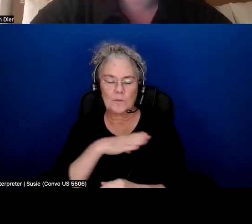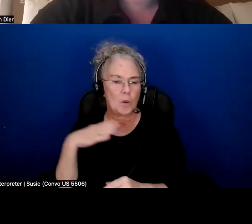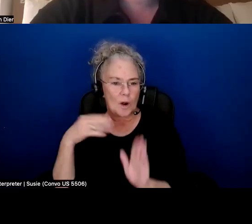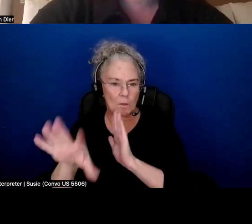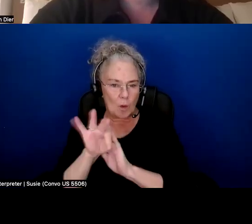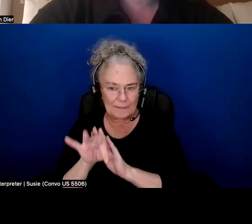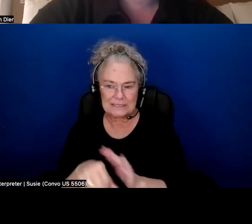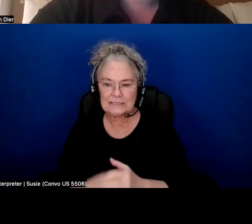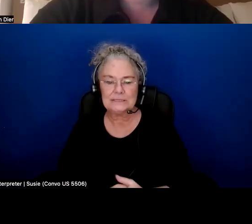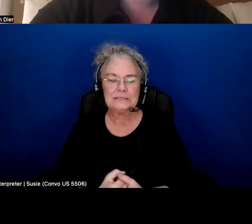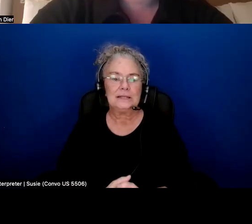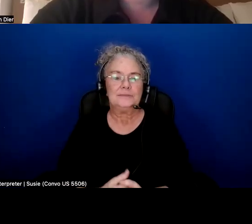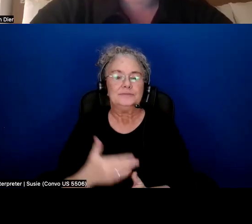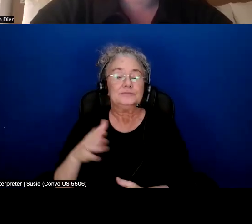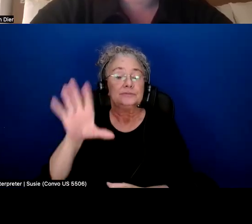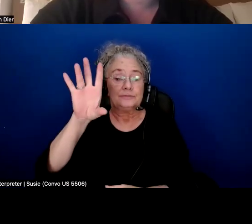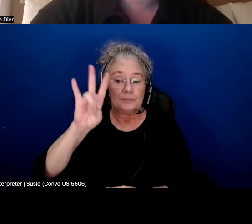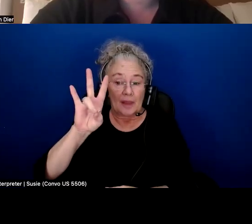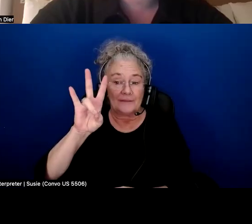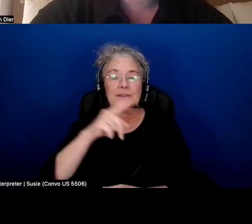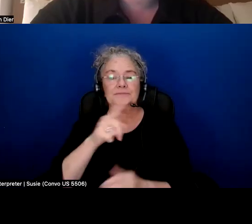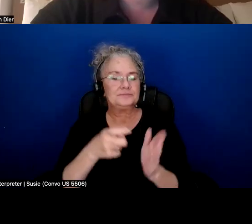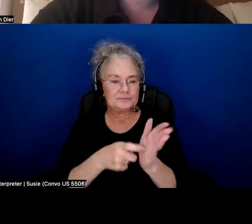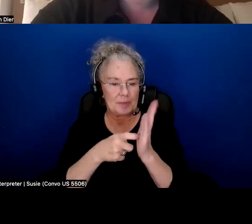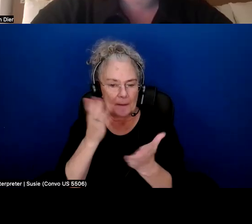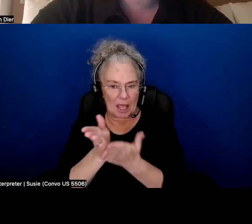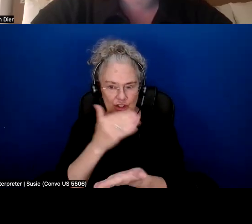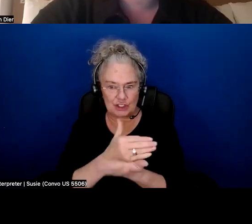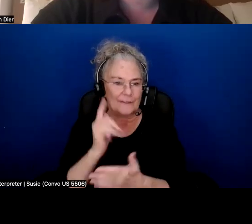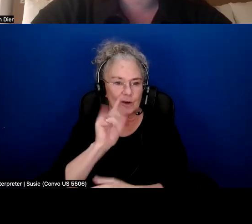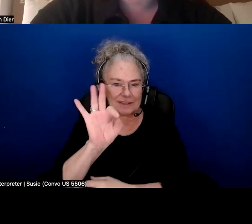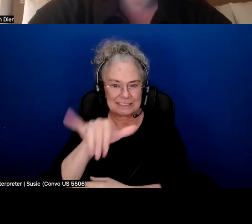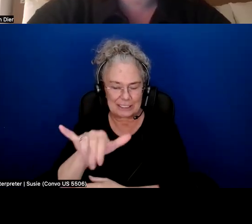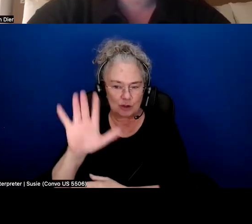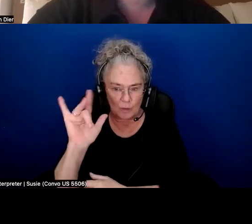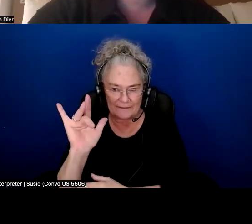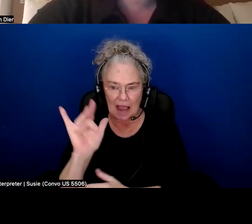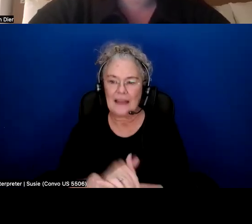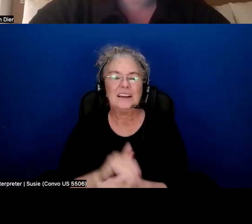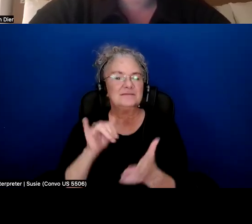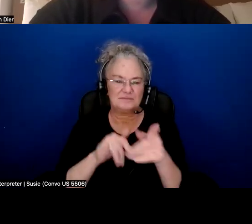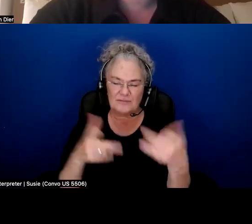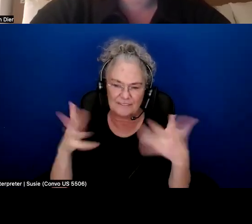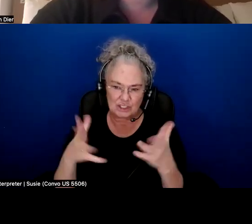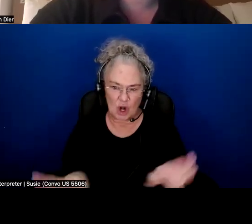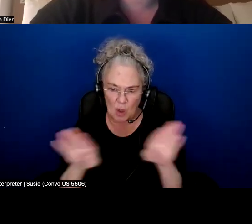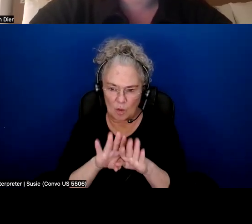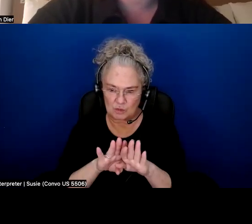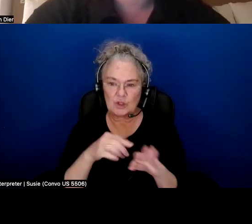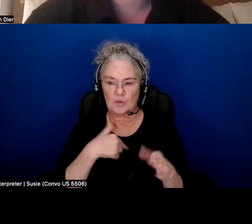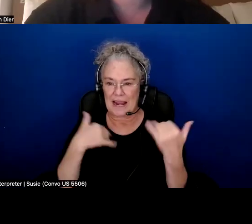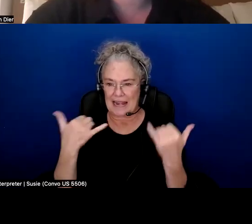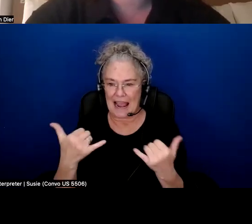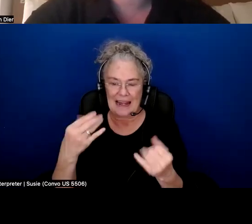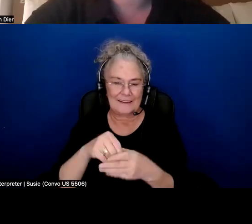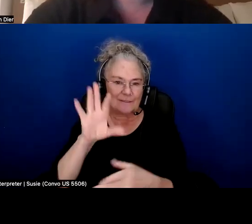appointments. Section 7 mandates a budget for fiscal year 25, which has already closed. We're currently in state